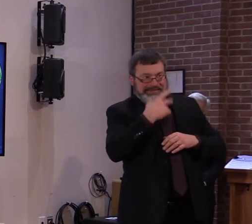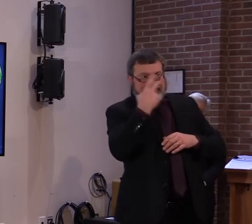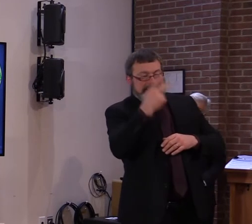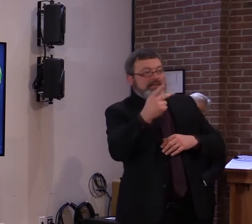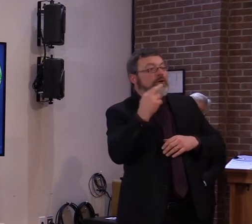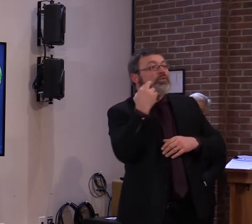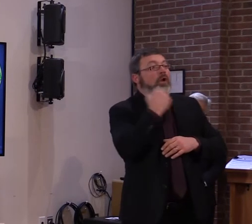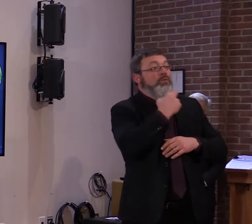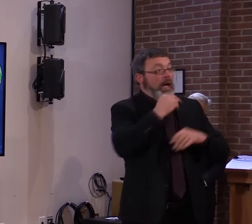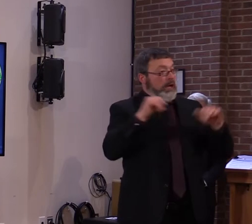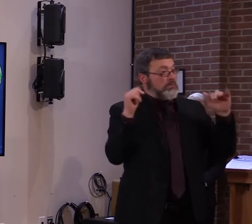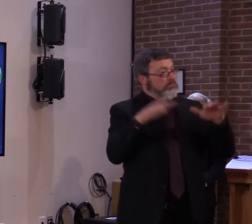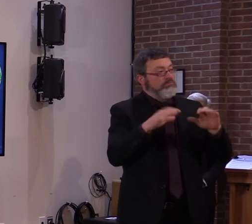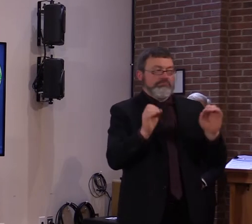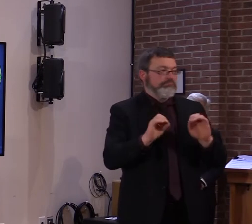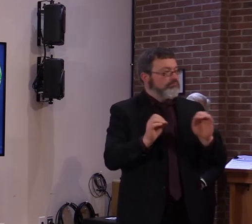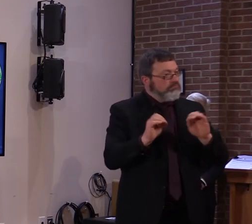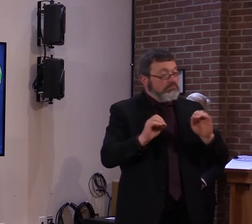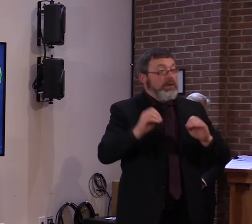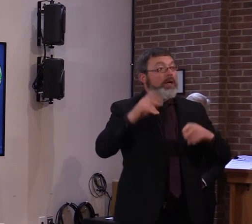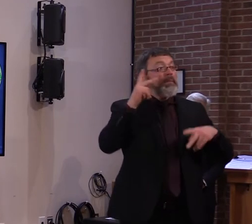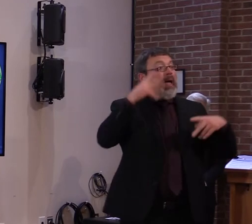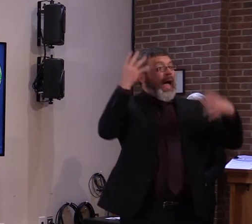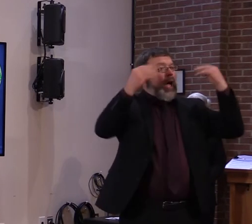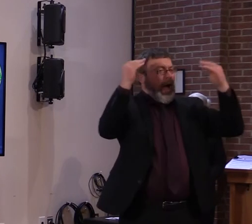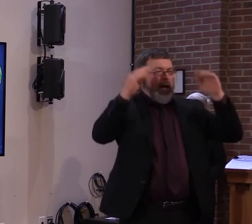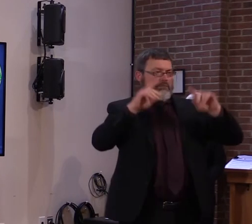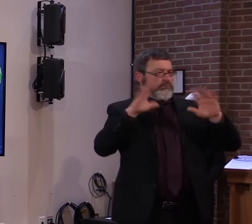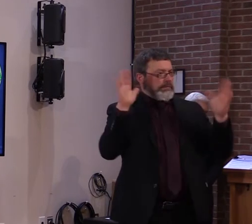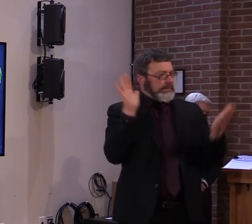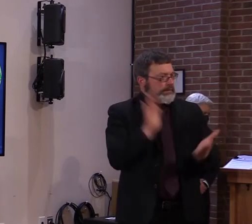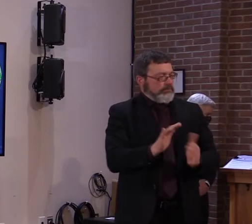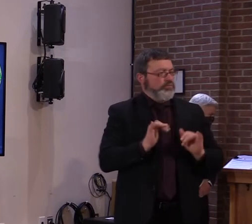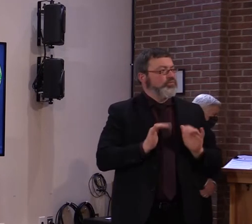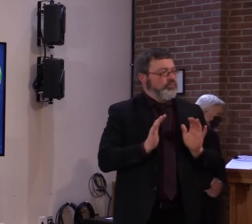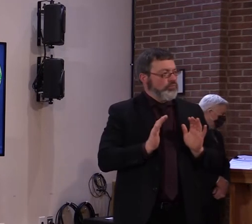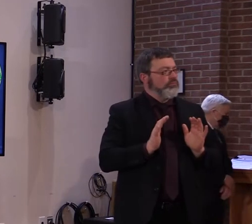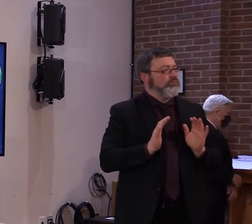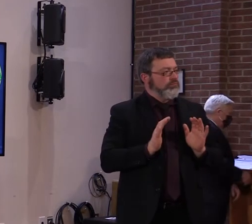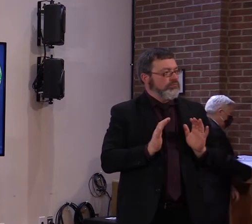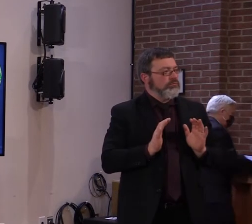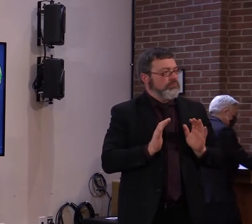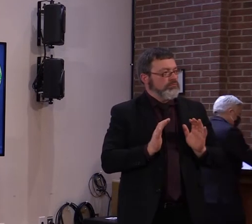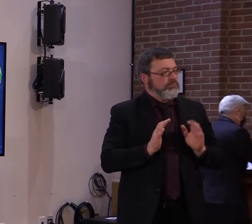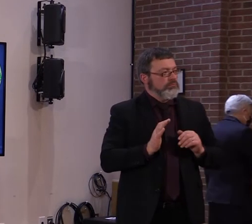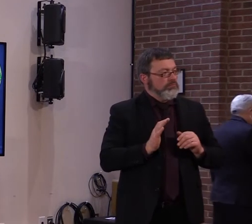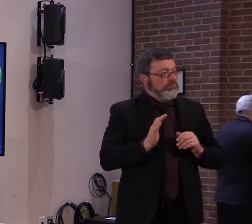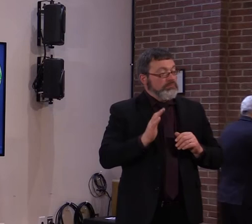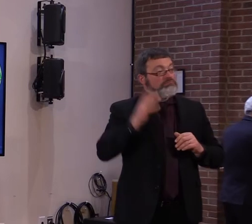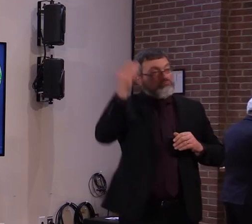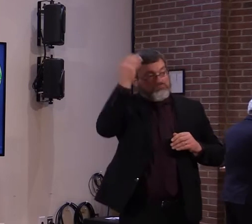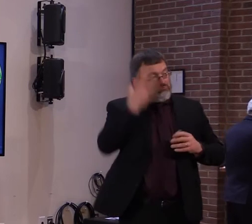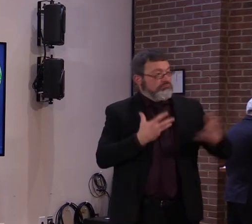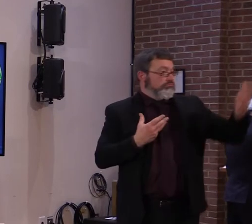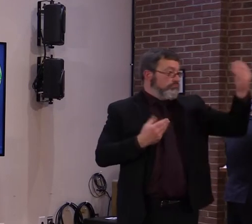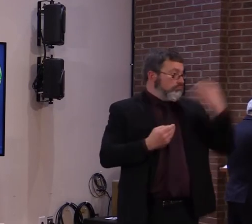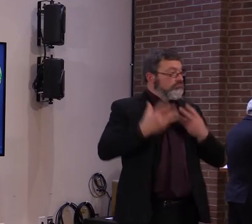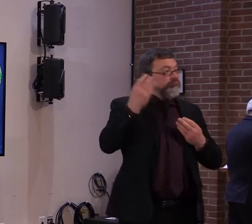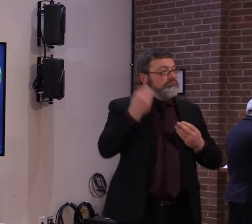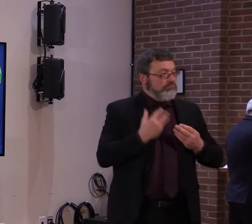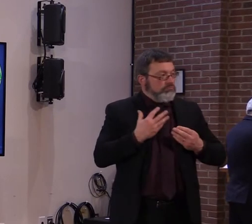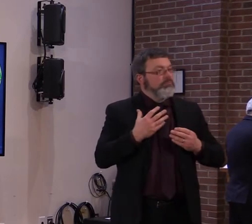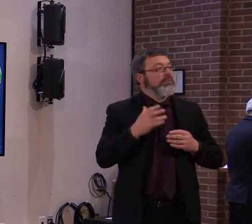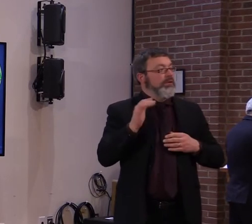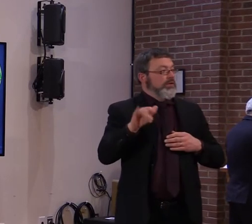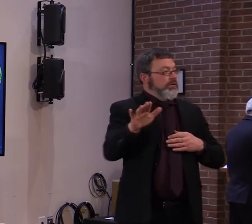I've personally heard multiple stories from friends and from people I don't even know who tell me that they've